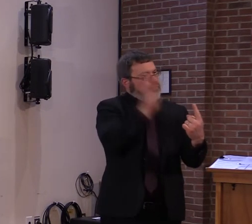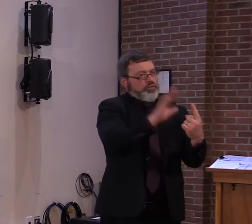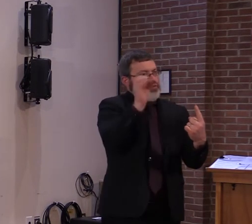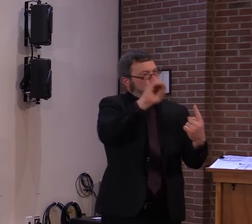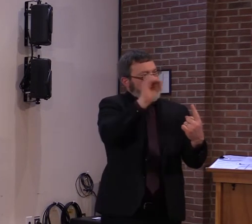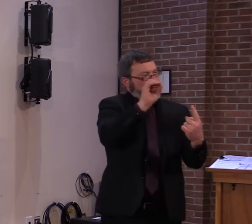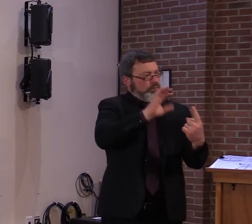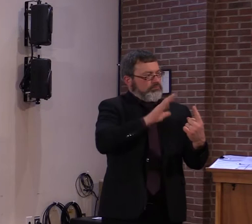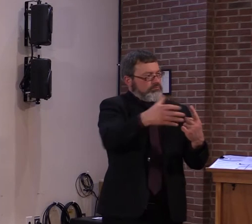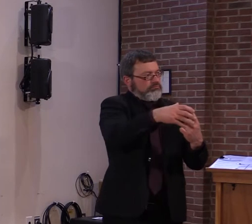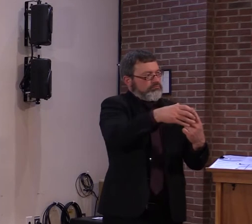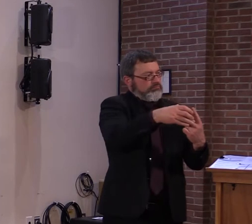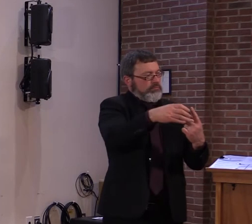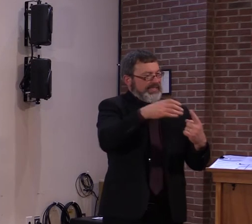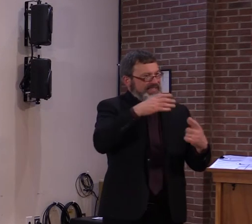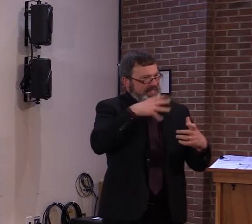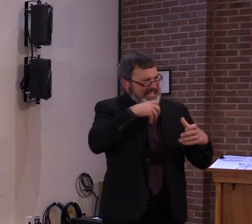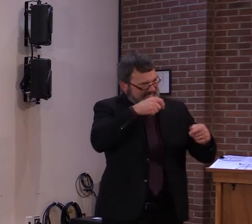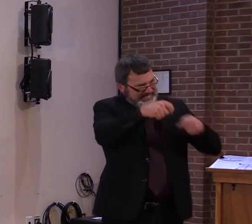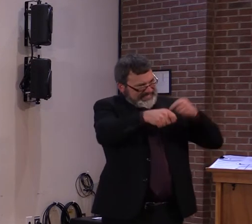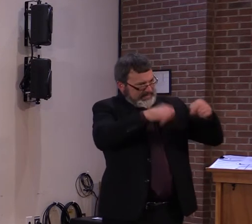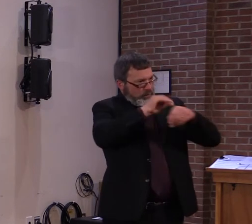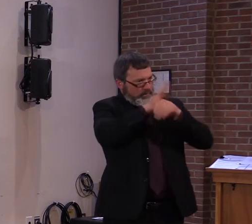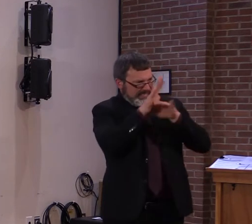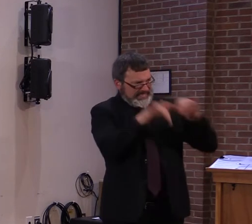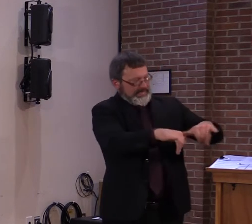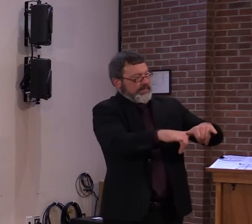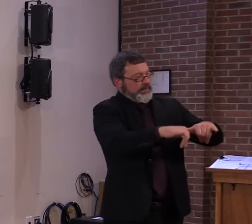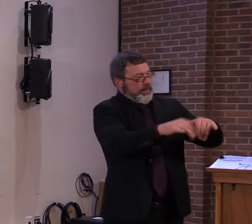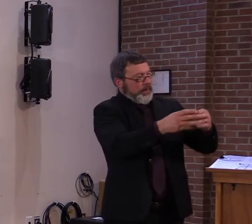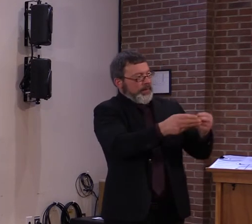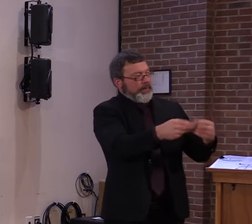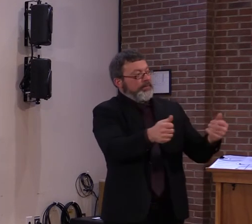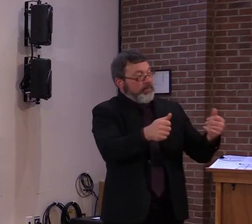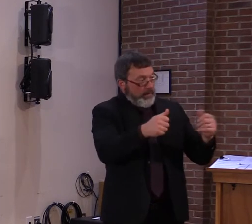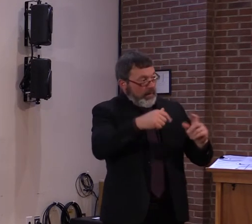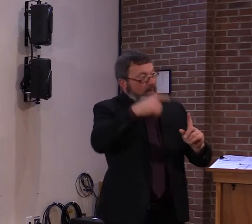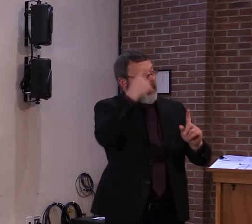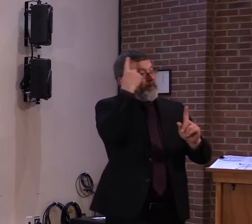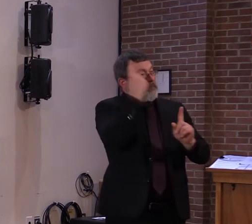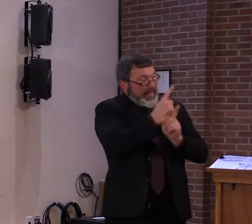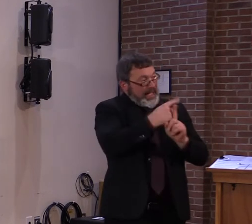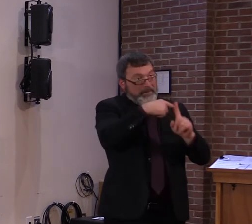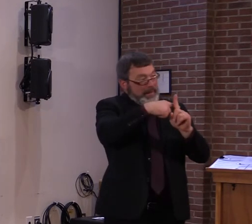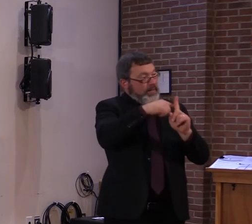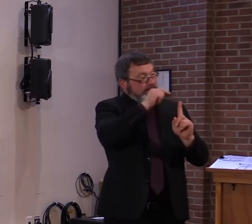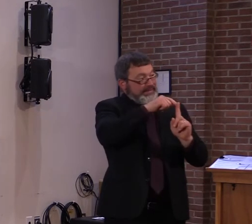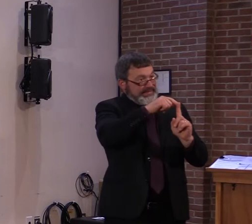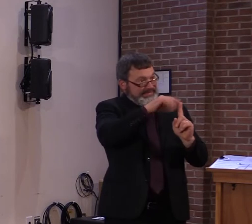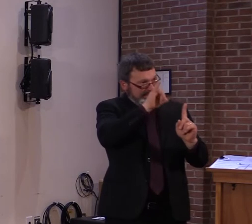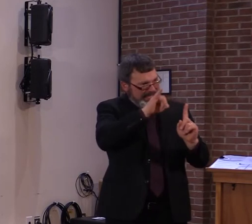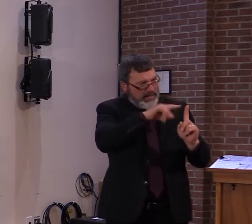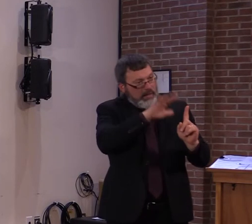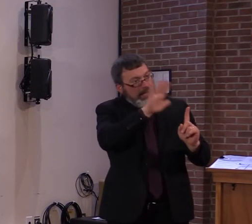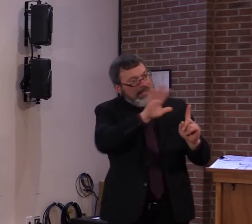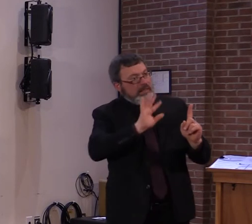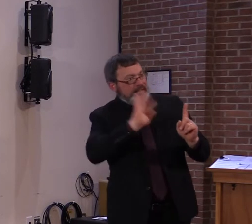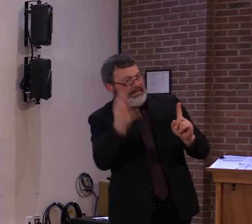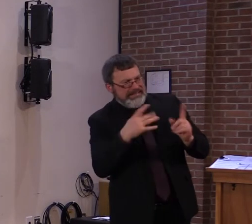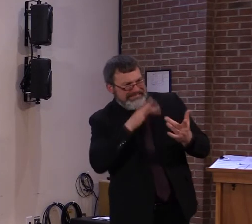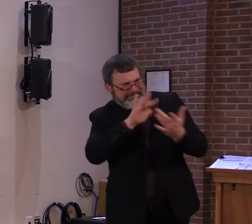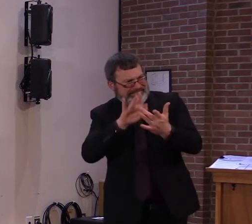virus. We are going to be reaching out to all colleges in Vermont to make sure that policy